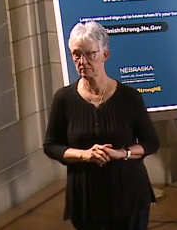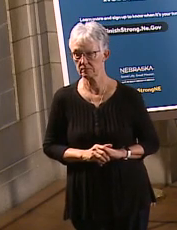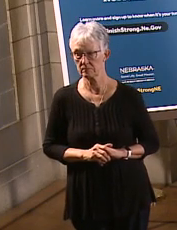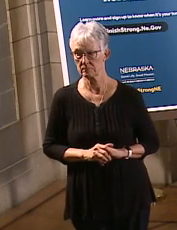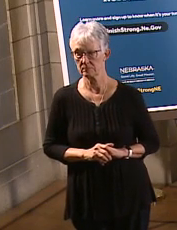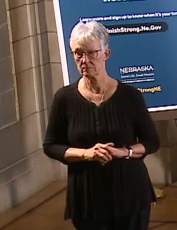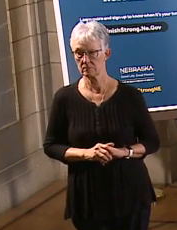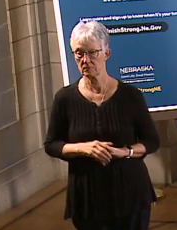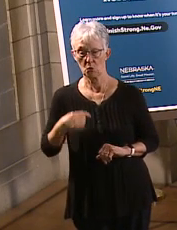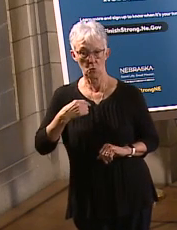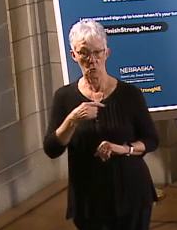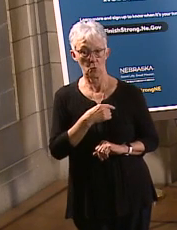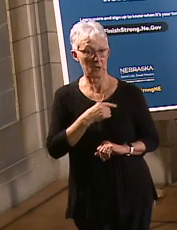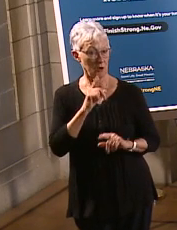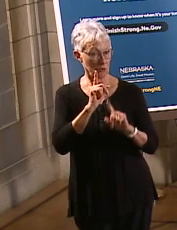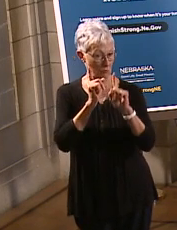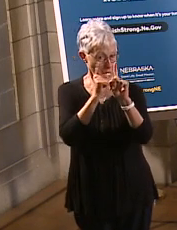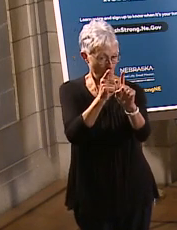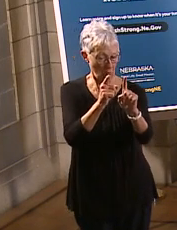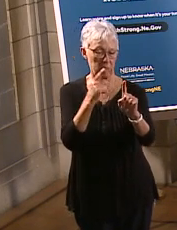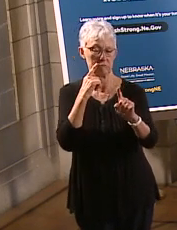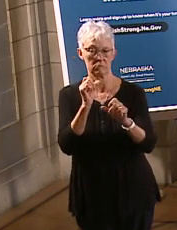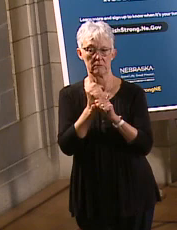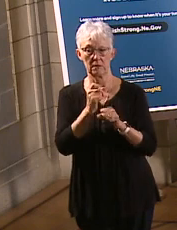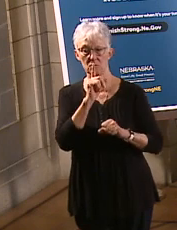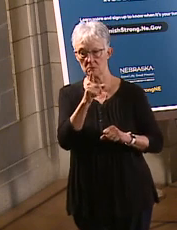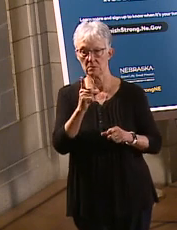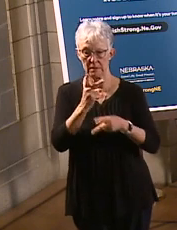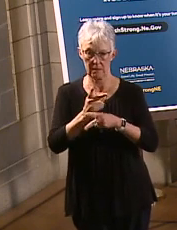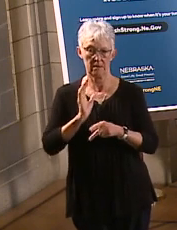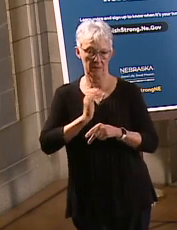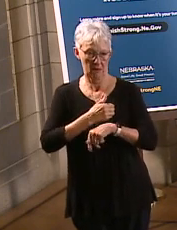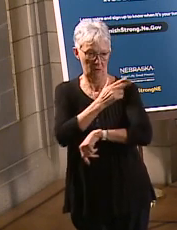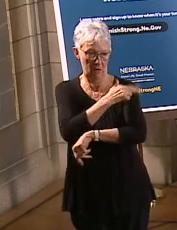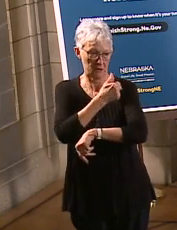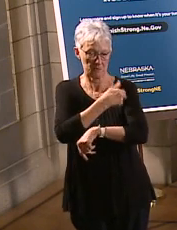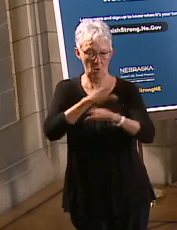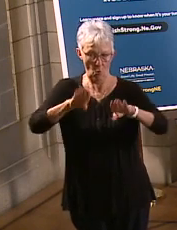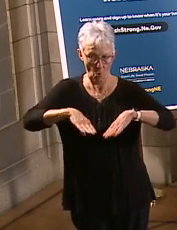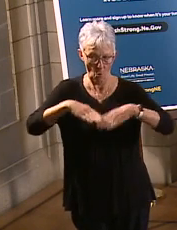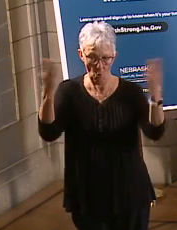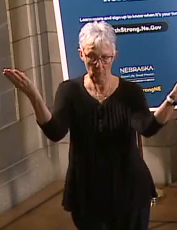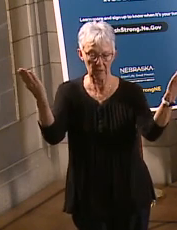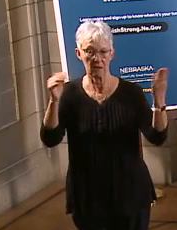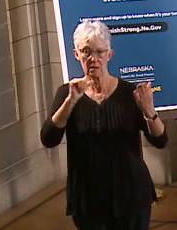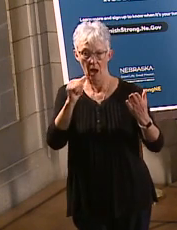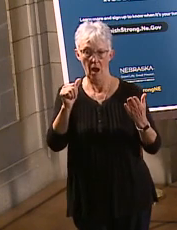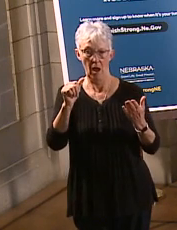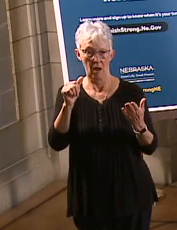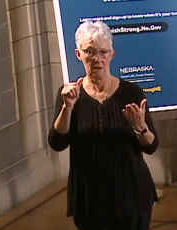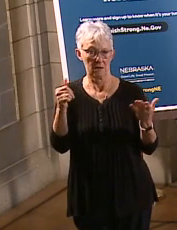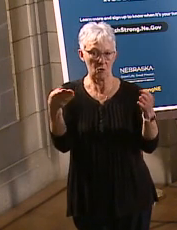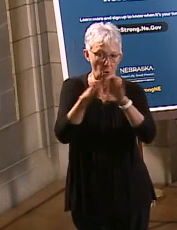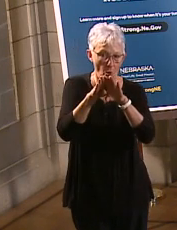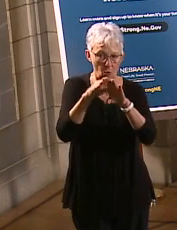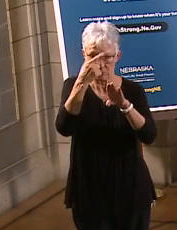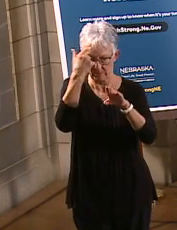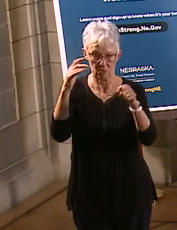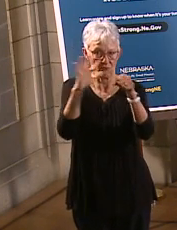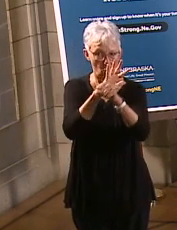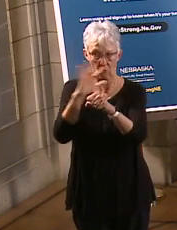We do all this to make sure that we are continuing to preserve our hospital capacity. We have 38% of our hospital beds available right